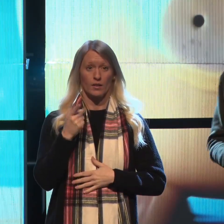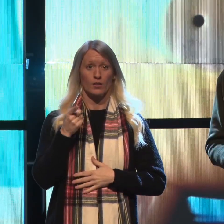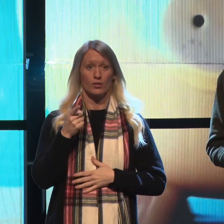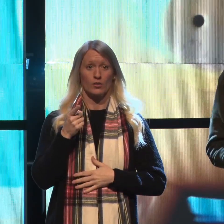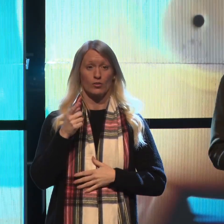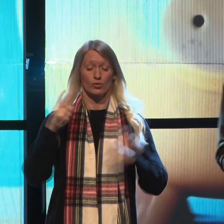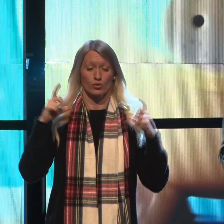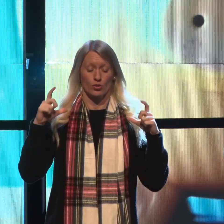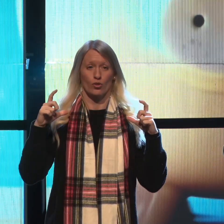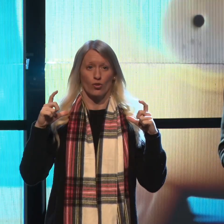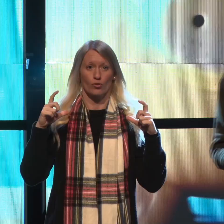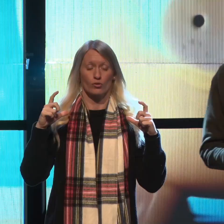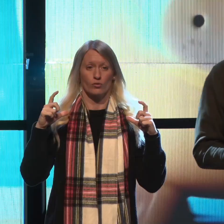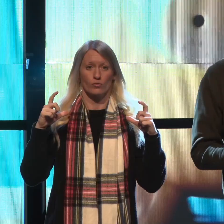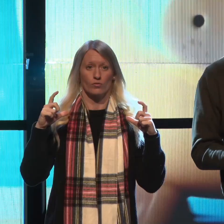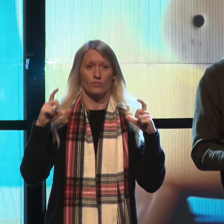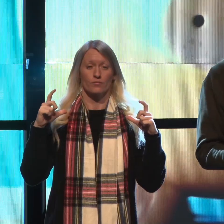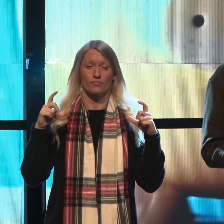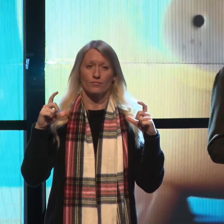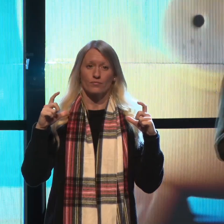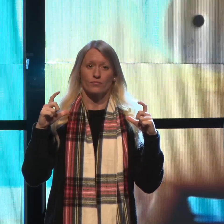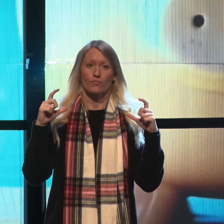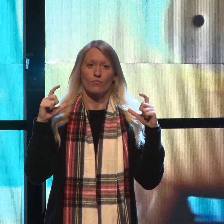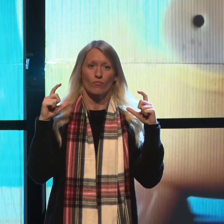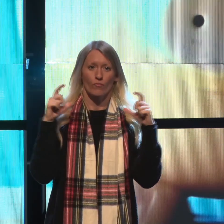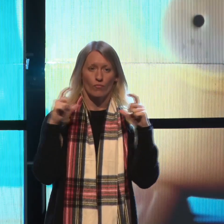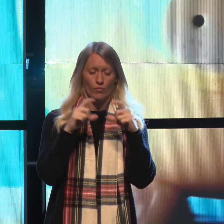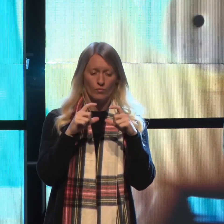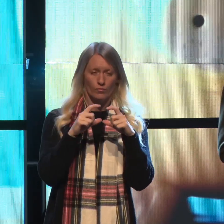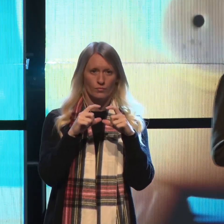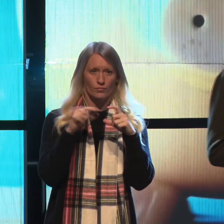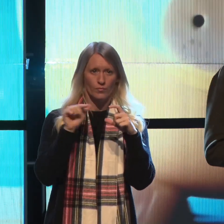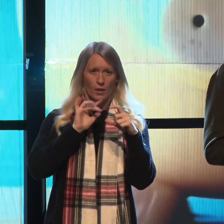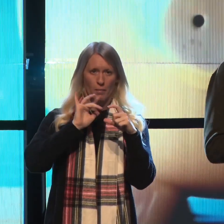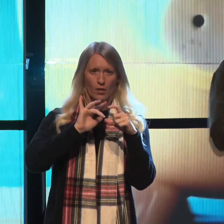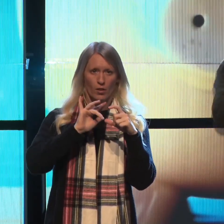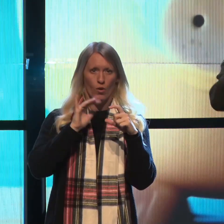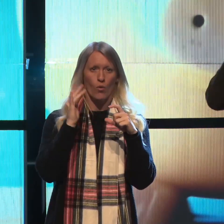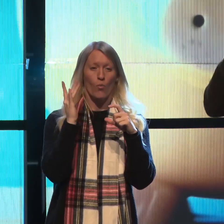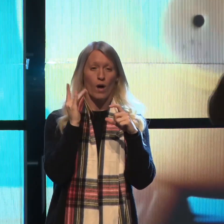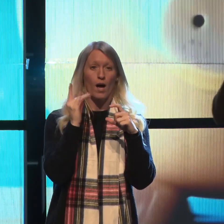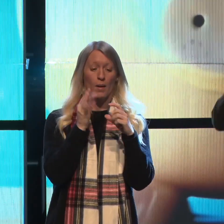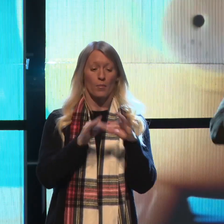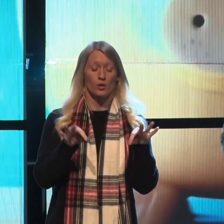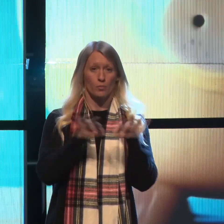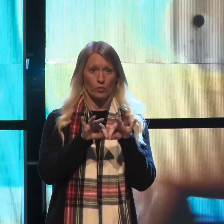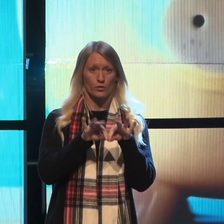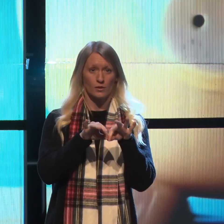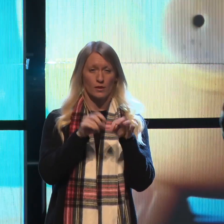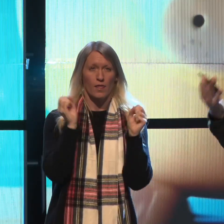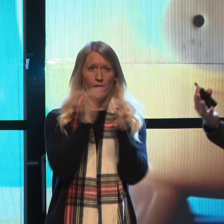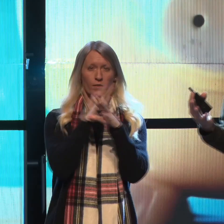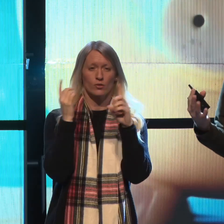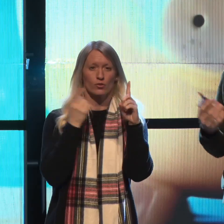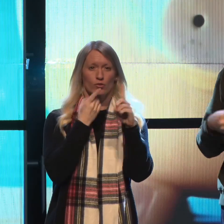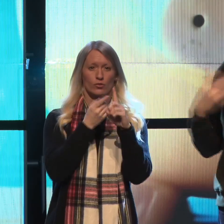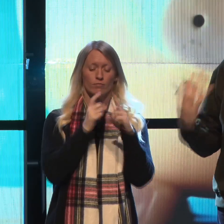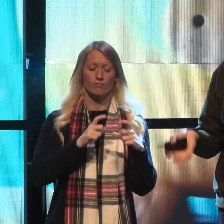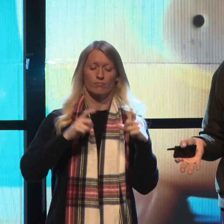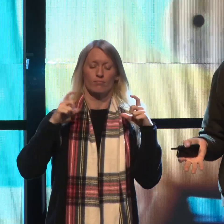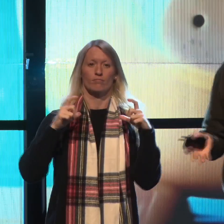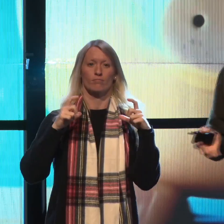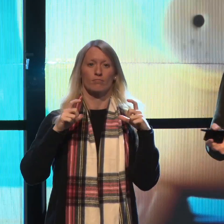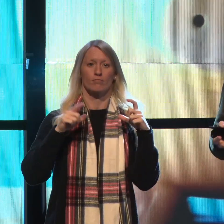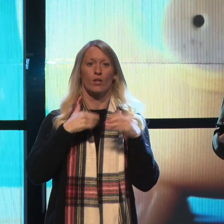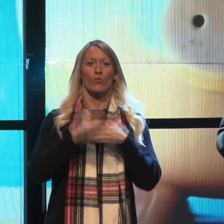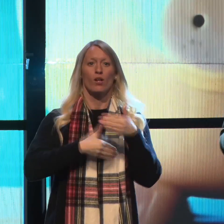okay? And the first circle, the most important circle, is the why. That's the vision. The next circle outside of that is the process, right? It's the